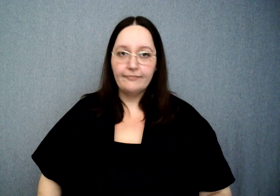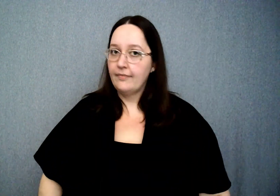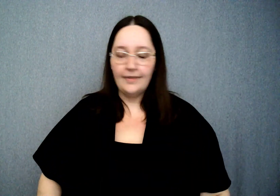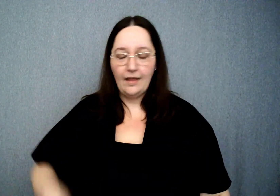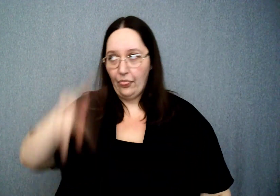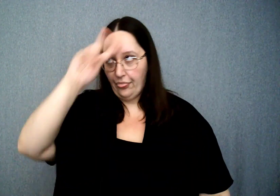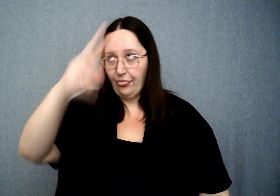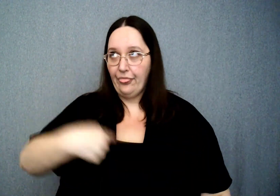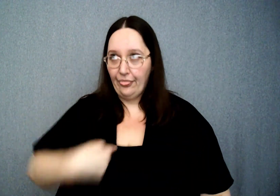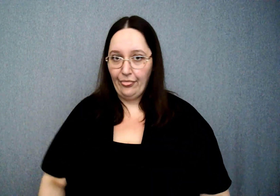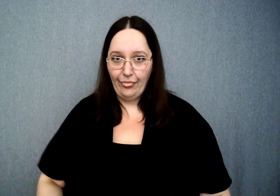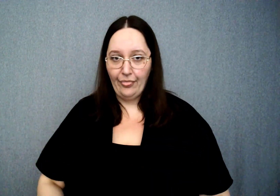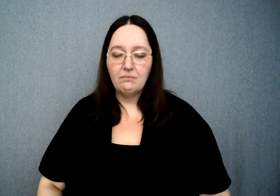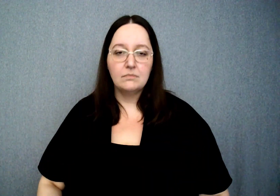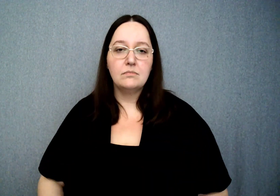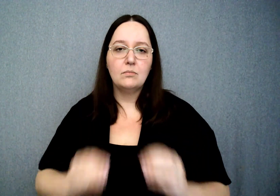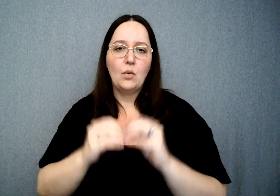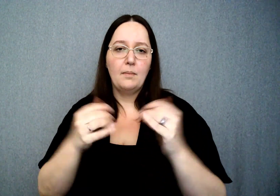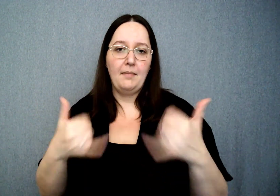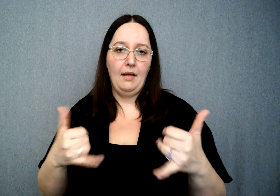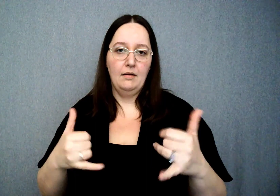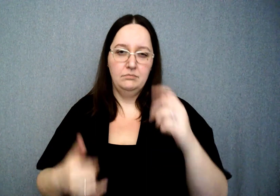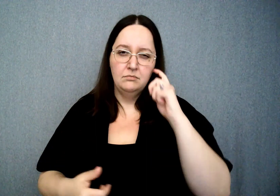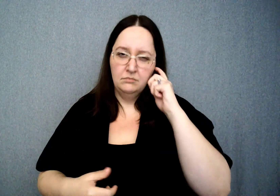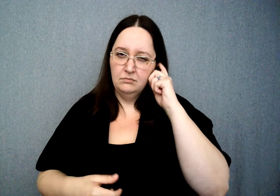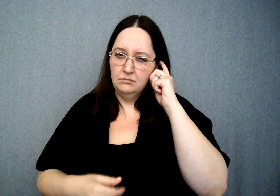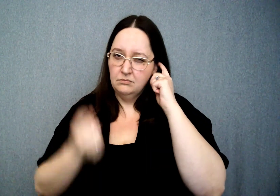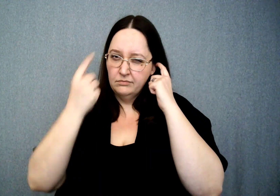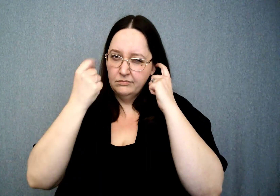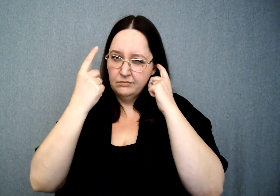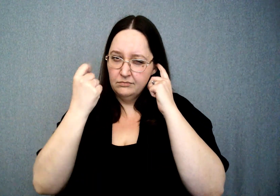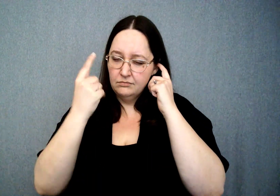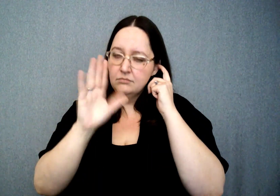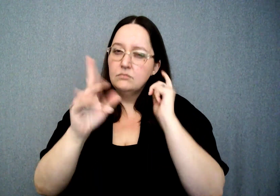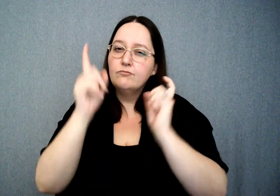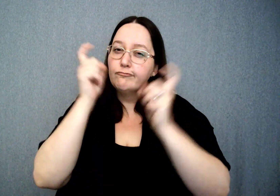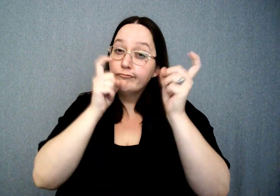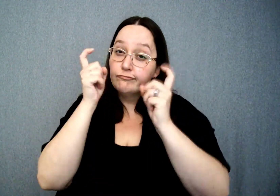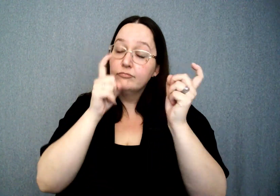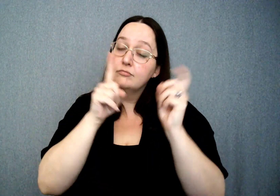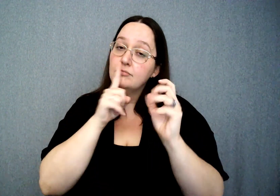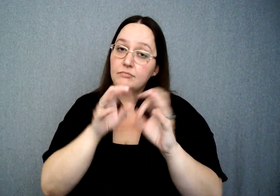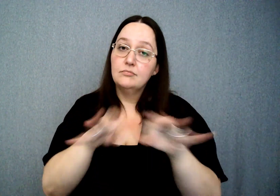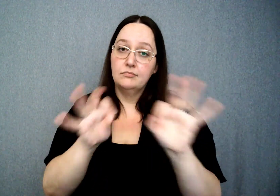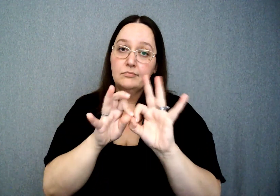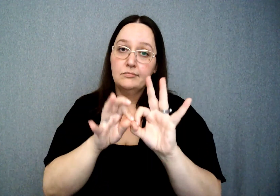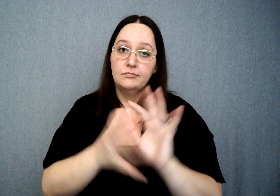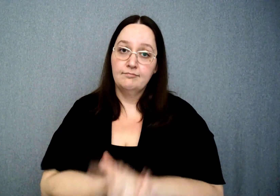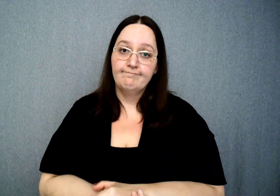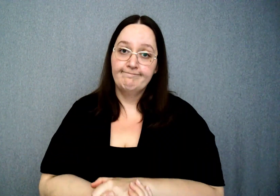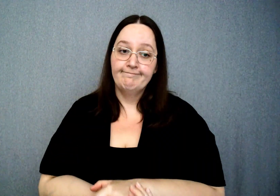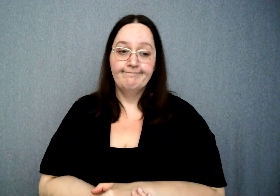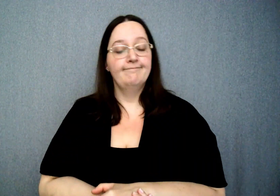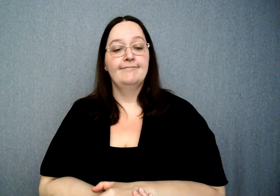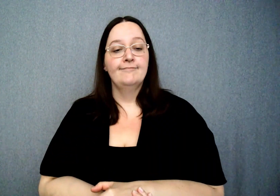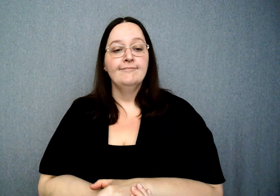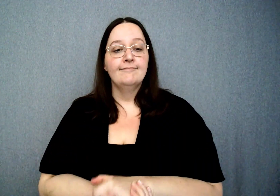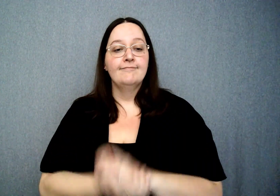Versus, I'm so stupid. Oh my gosh. That's more playful. Your face is your tone. Your facial expression is